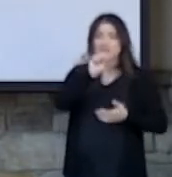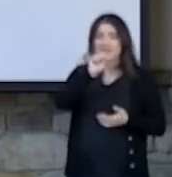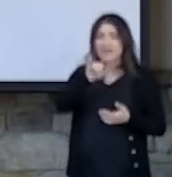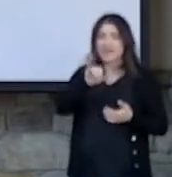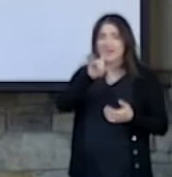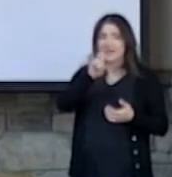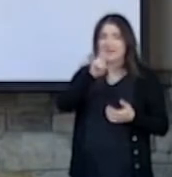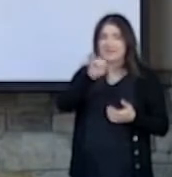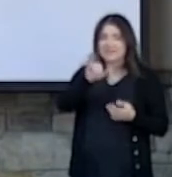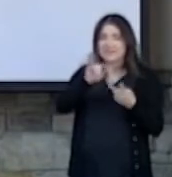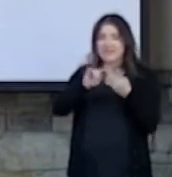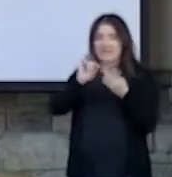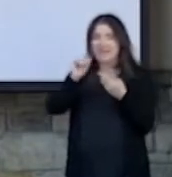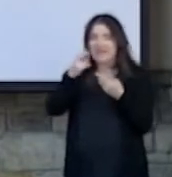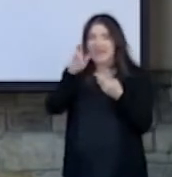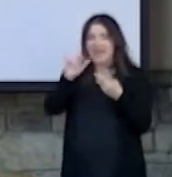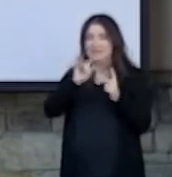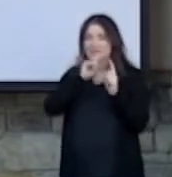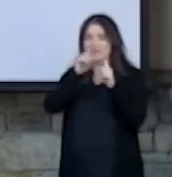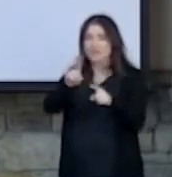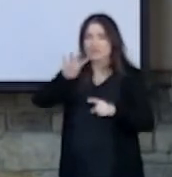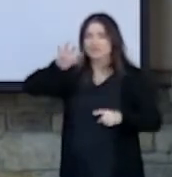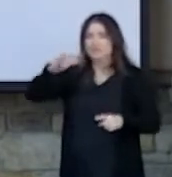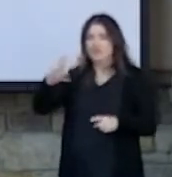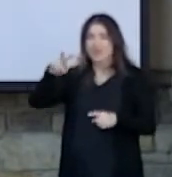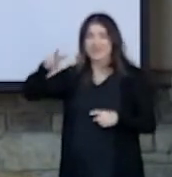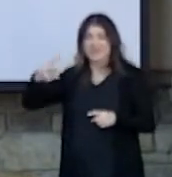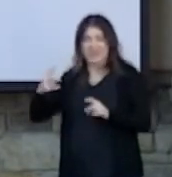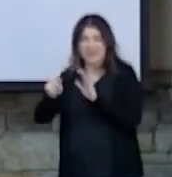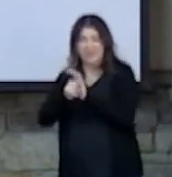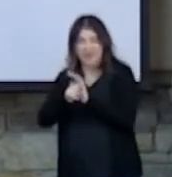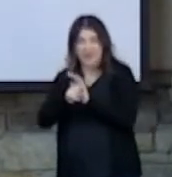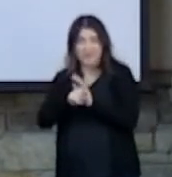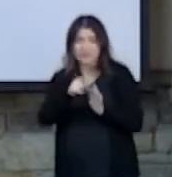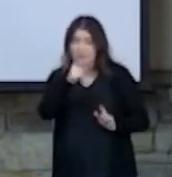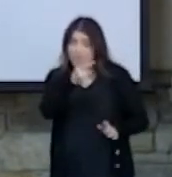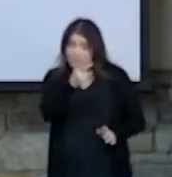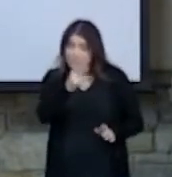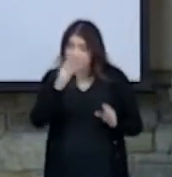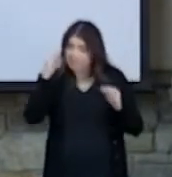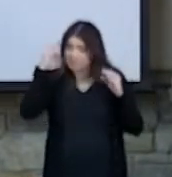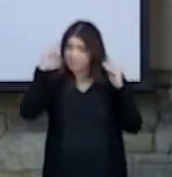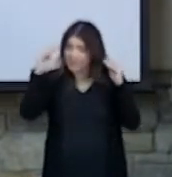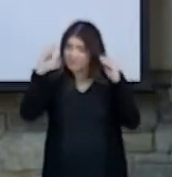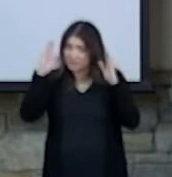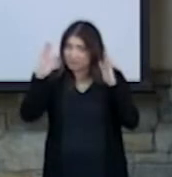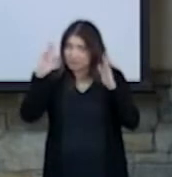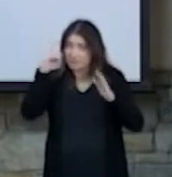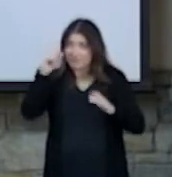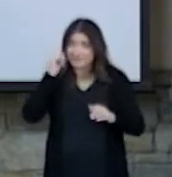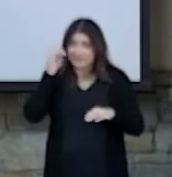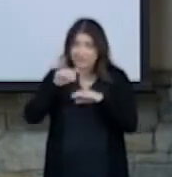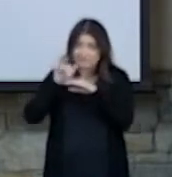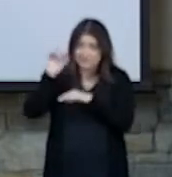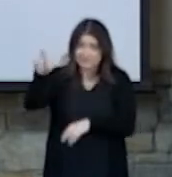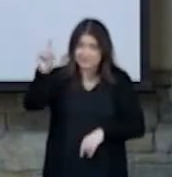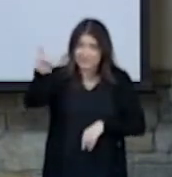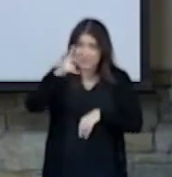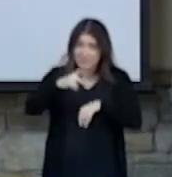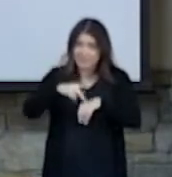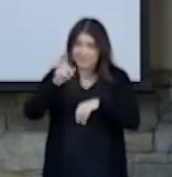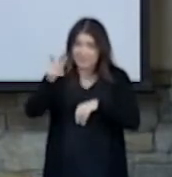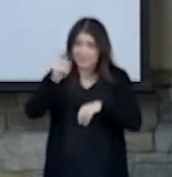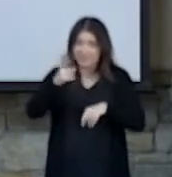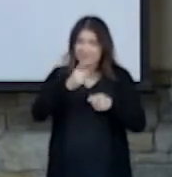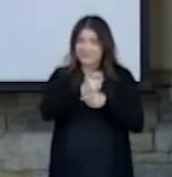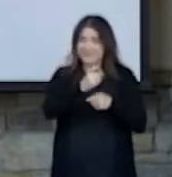when they were in fourth and second grade. So how do you like that? You guys better pay attention, because if you don't, you're going to the principal, all right?